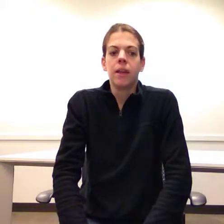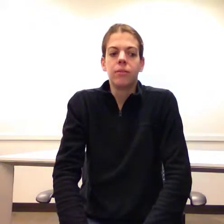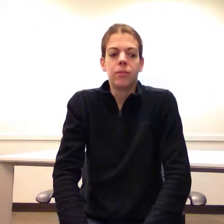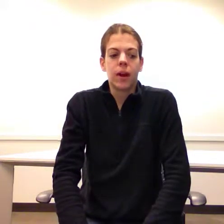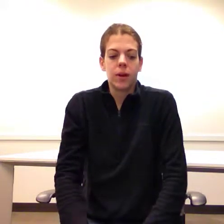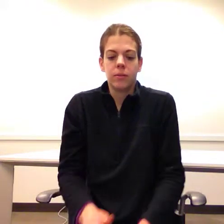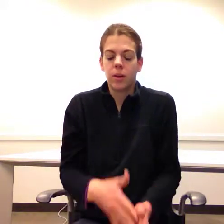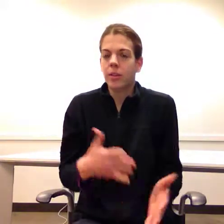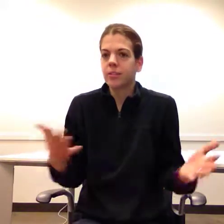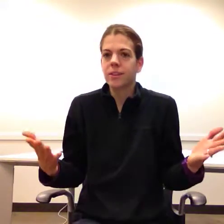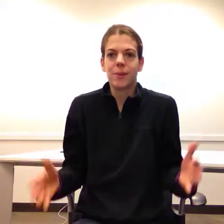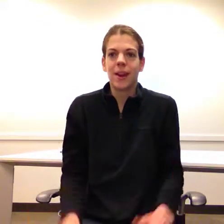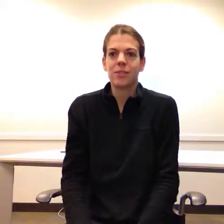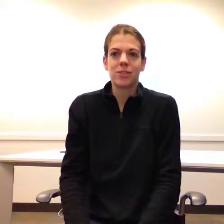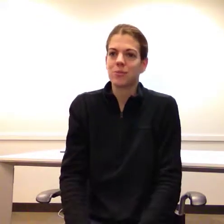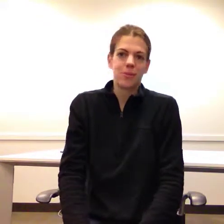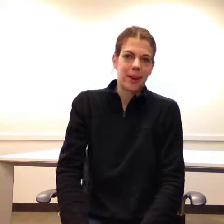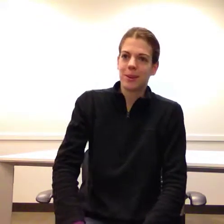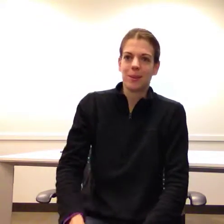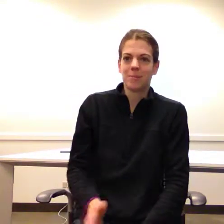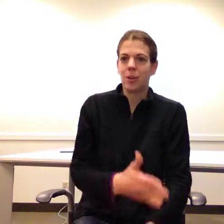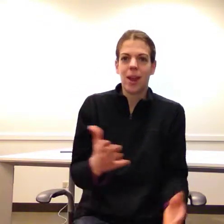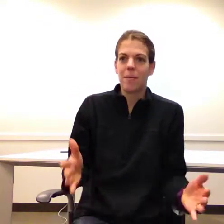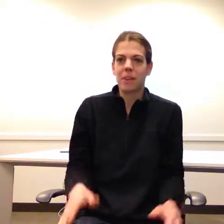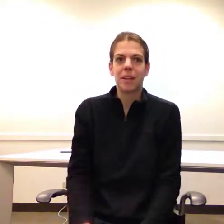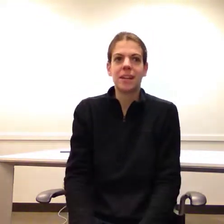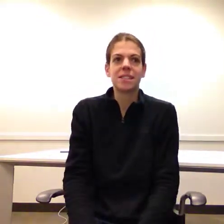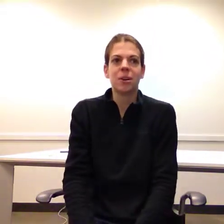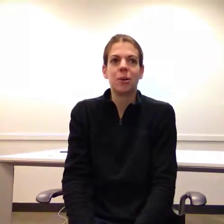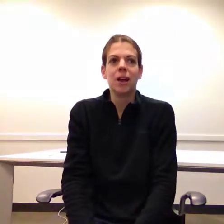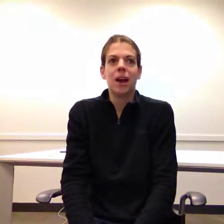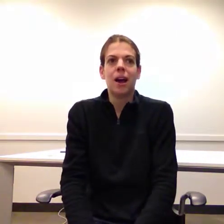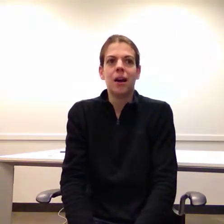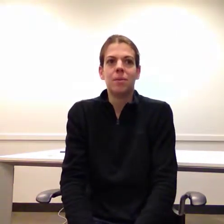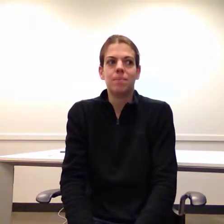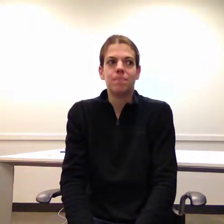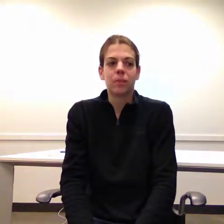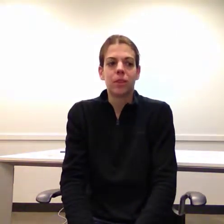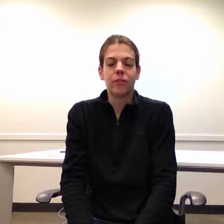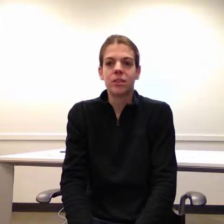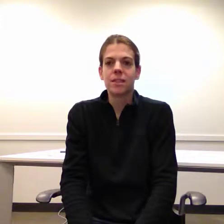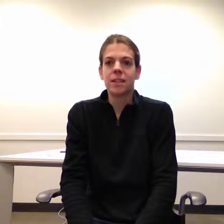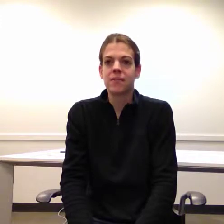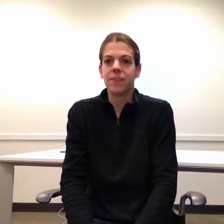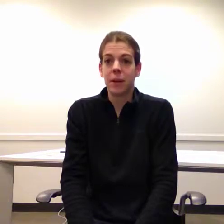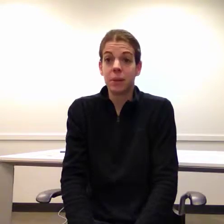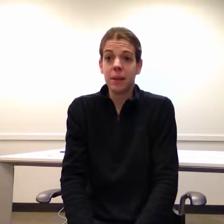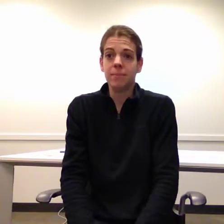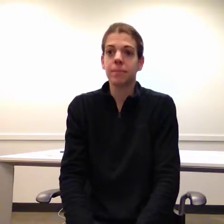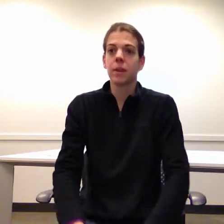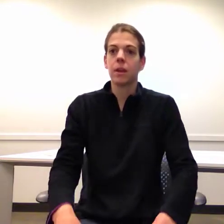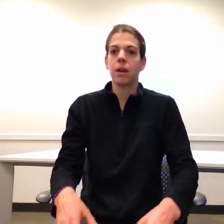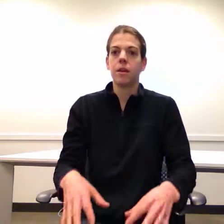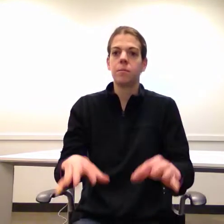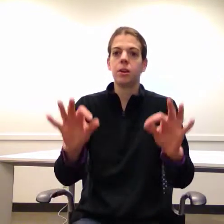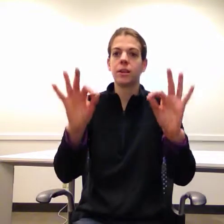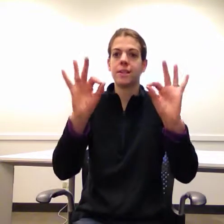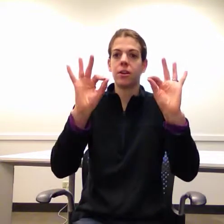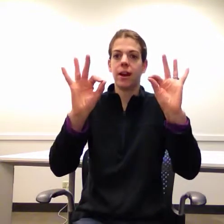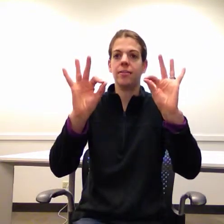if the other signs we have are just regular vocabulary. So the first sign is family. You're going to take your F